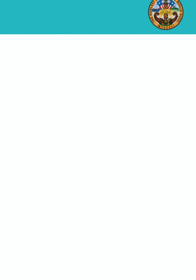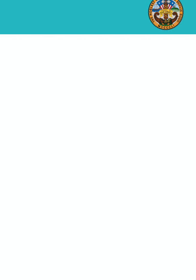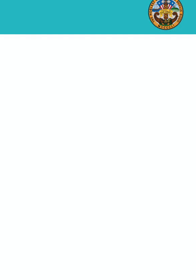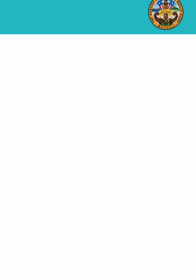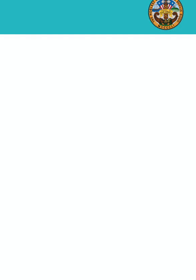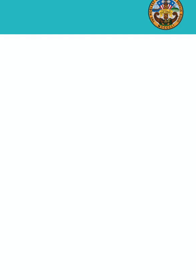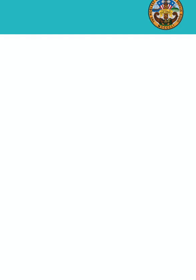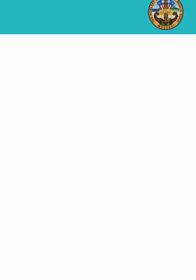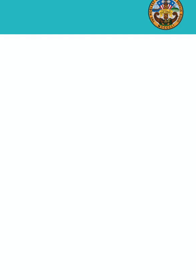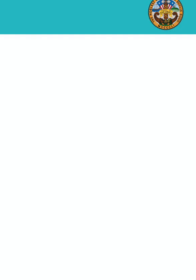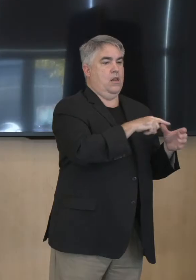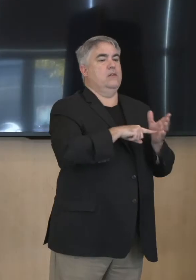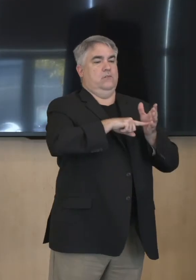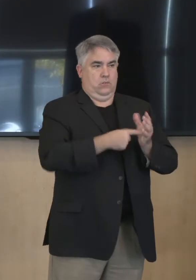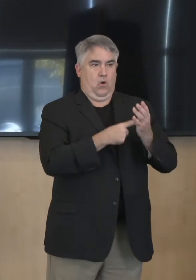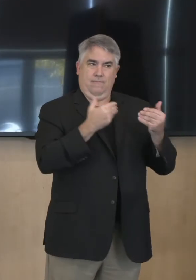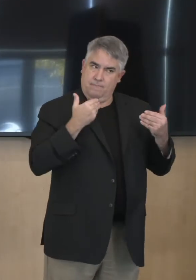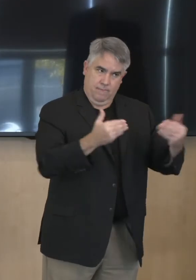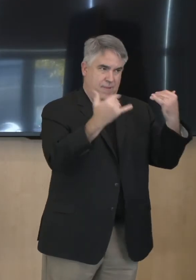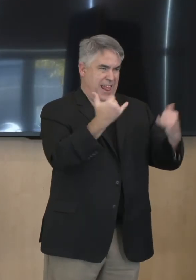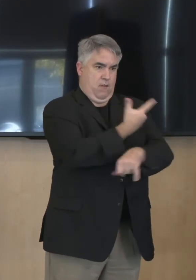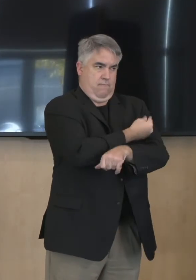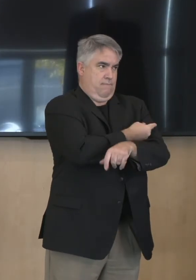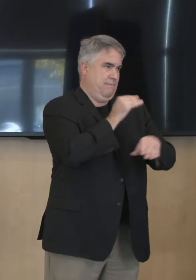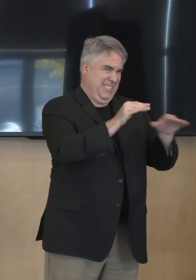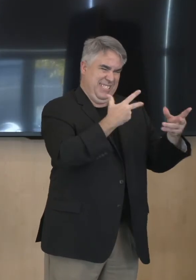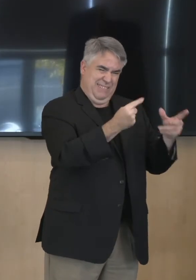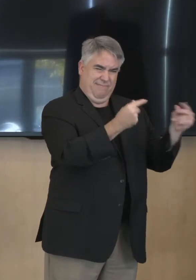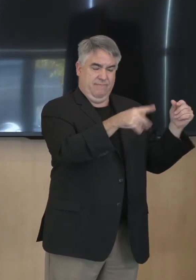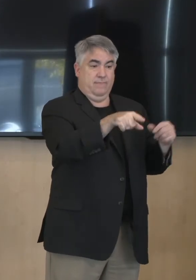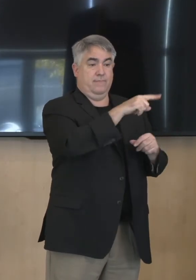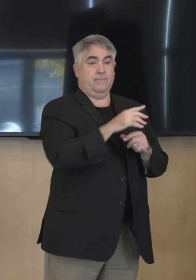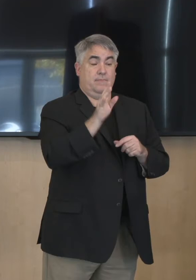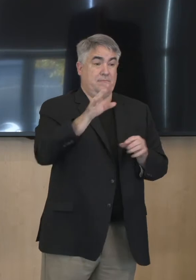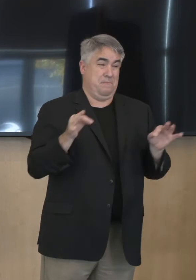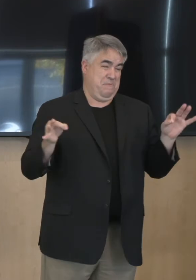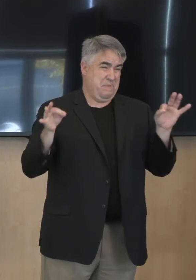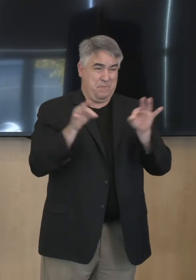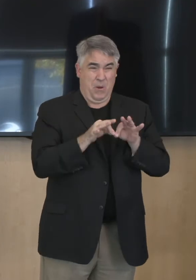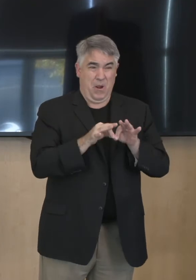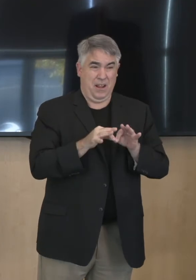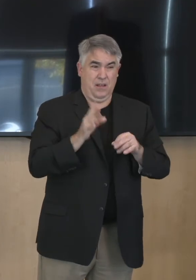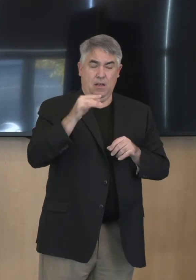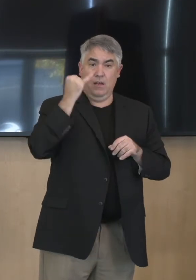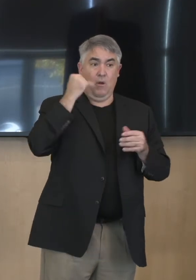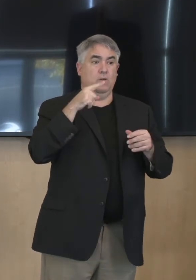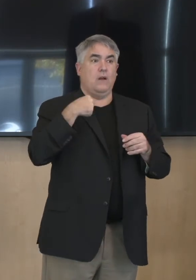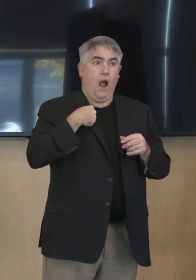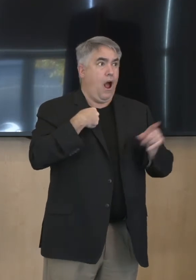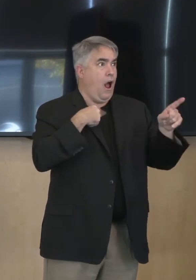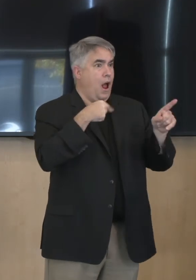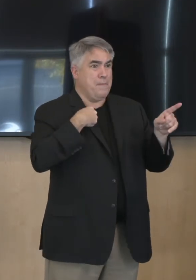open for people to get vaccinated. What individuals need to do, if you fall into any of these lists that are up there, you